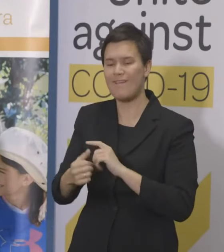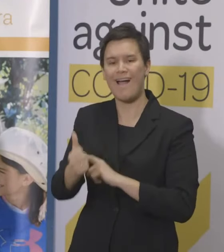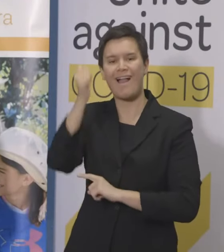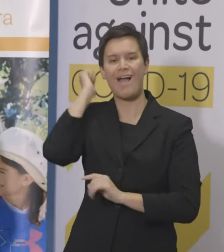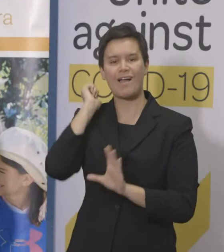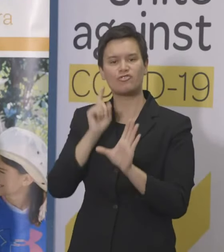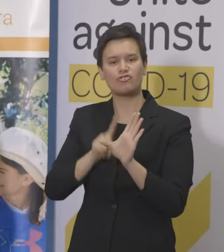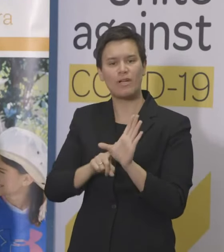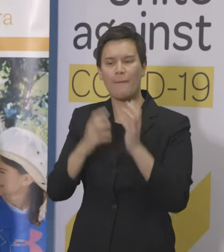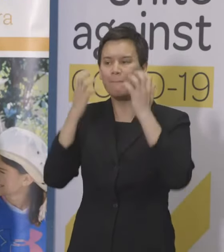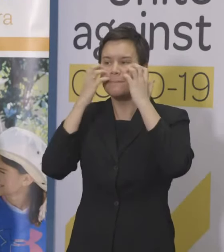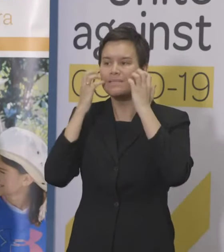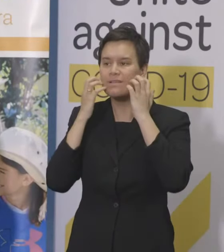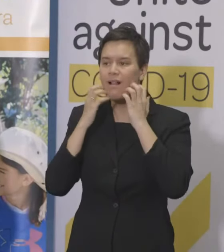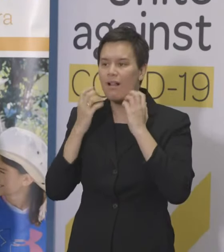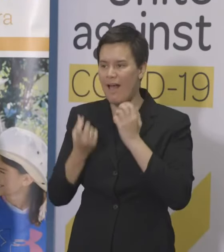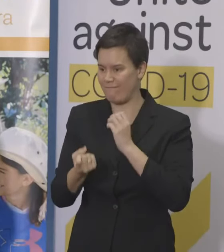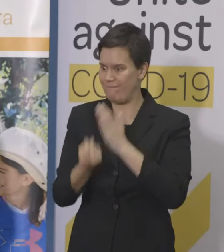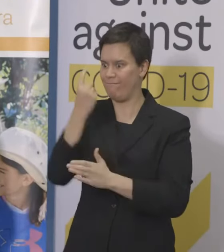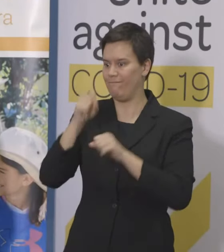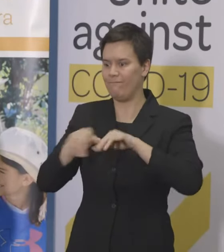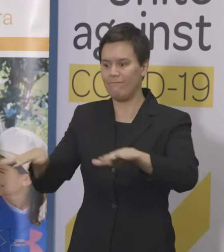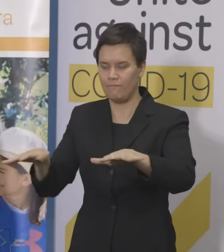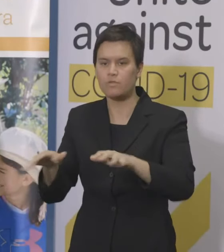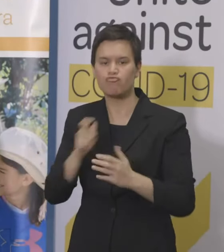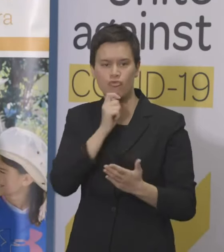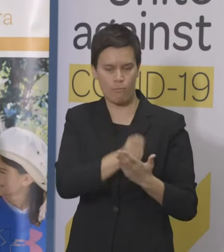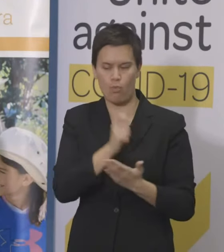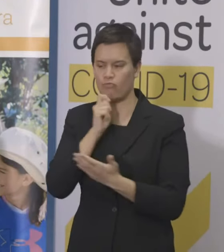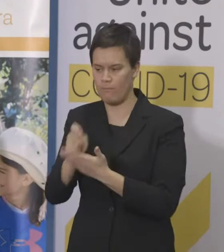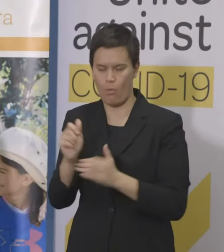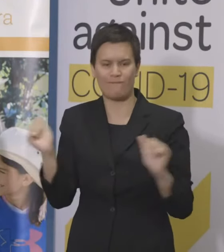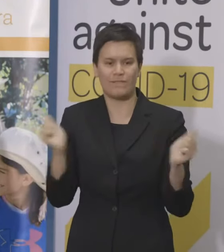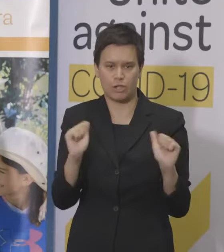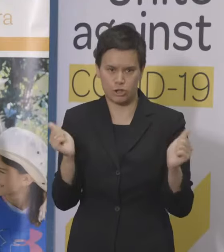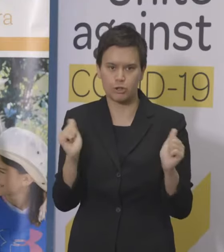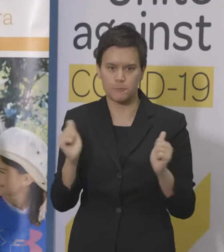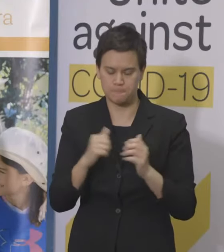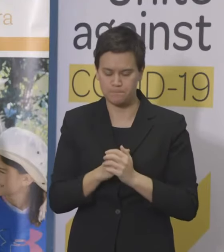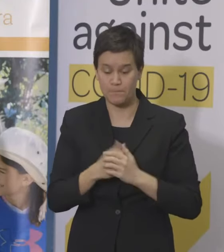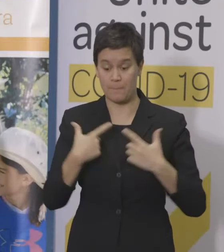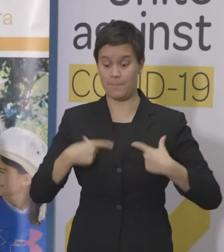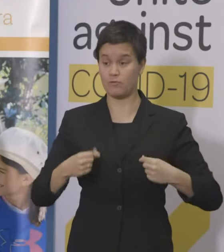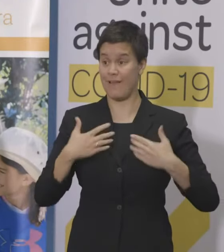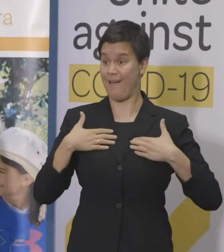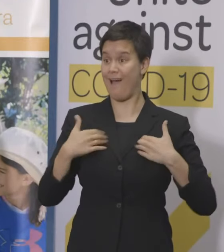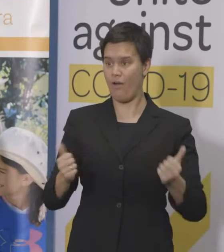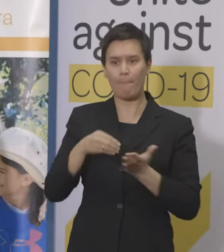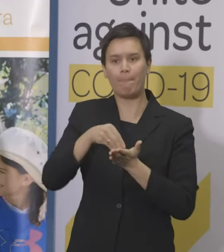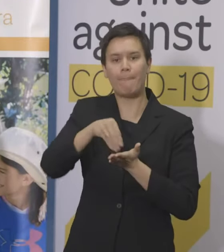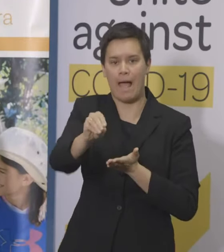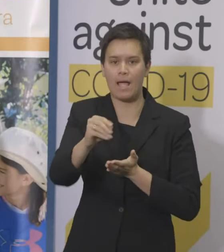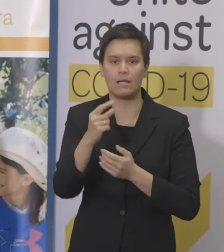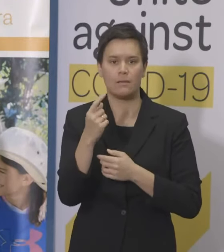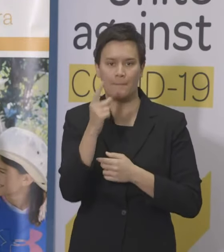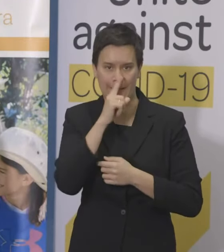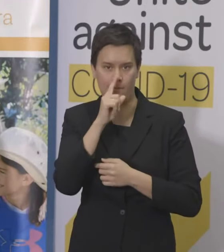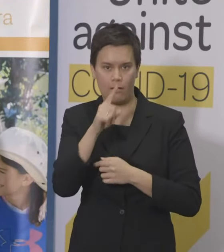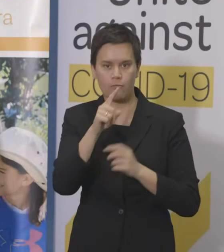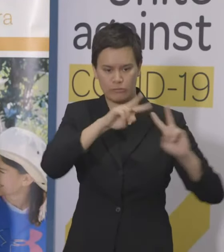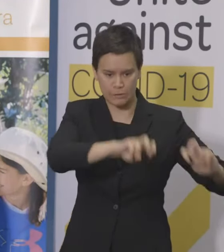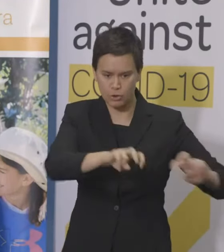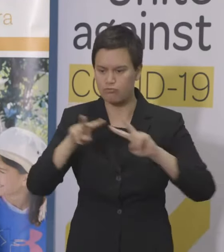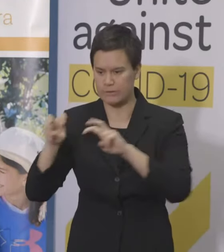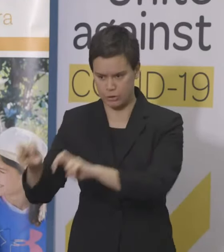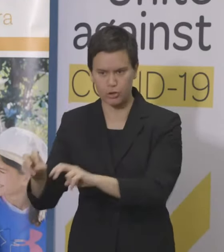the Auckland component of that. These reviews were, of course, commissioned by the Ministry to learn about what had worked